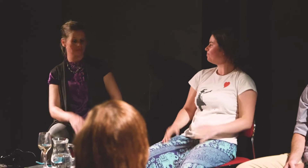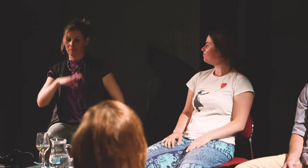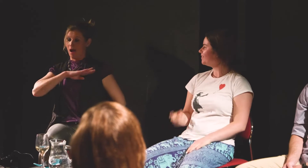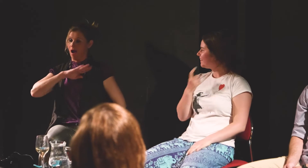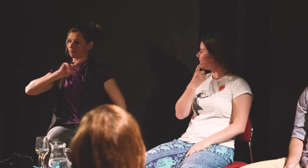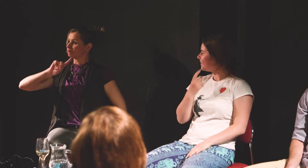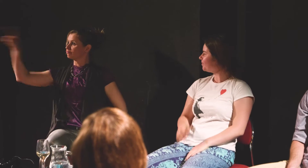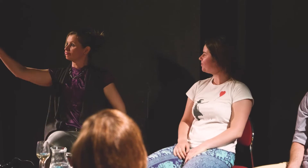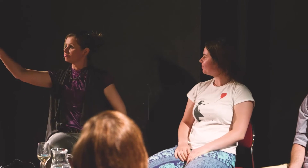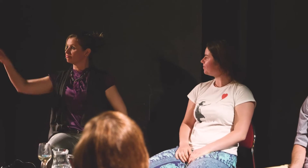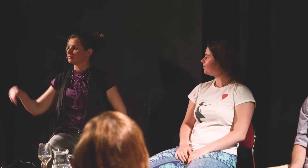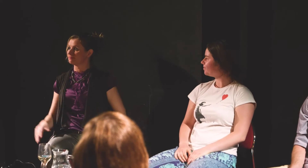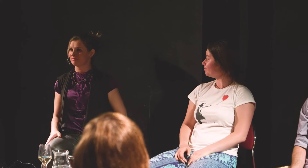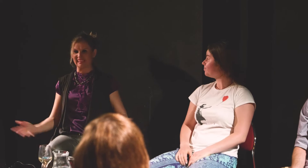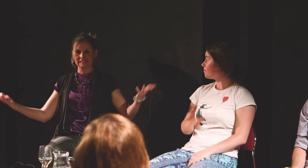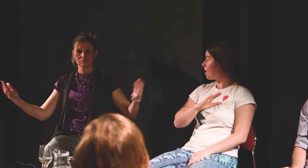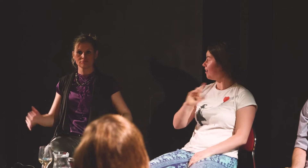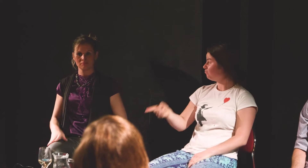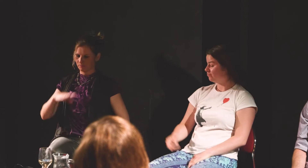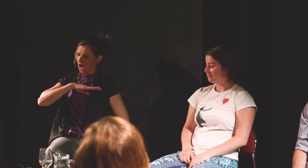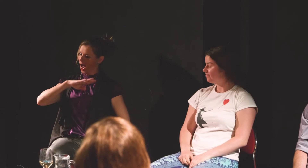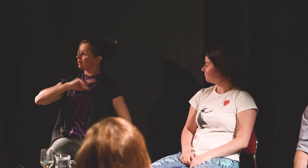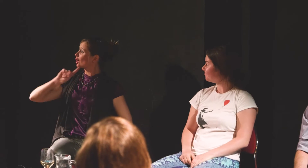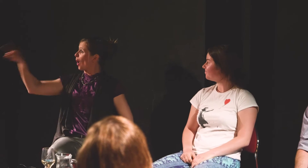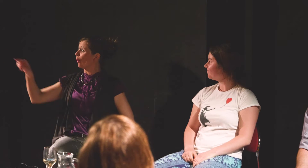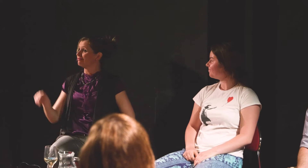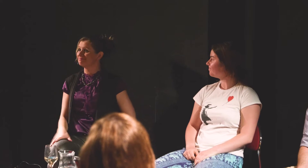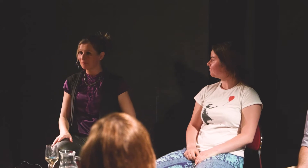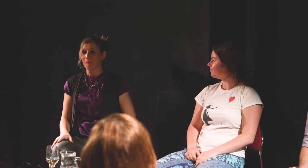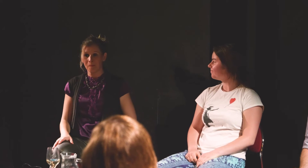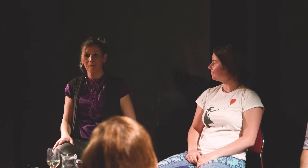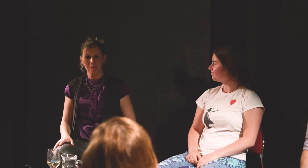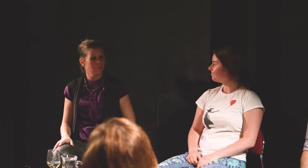visual communication. That's how I would sign it. See, there you go. Park, go. I'm going to the park.